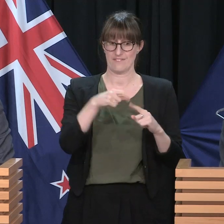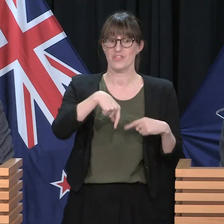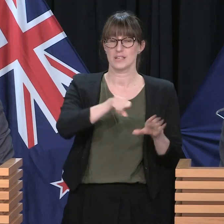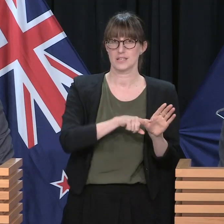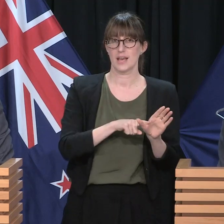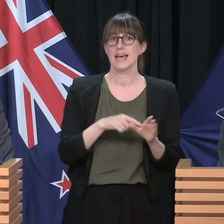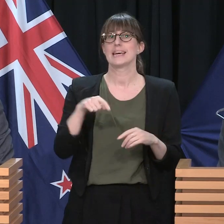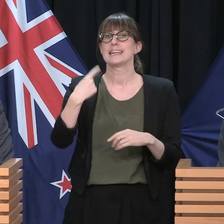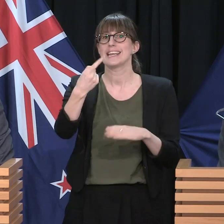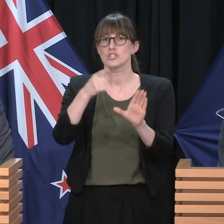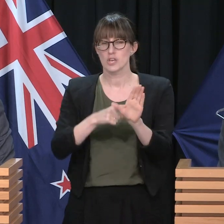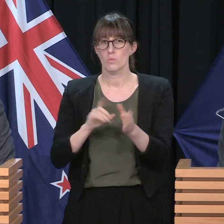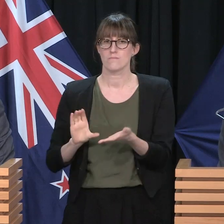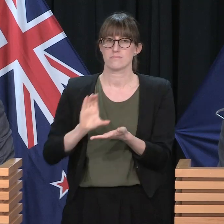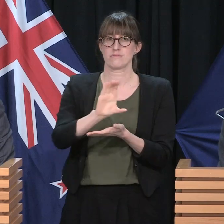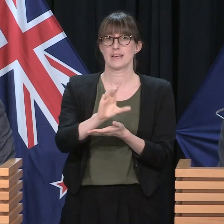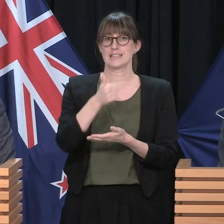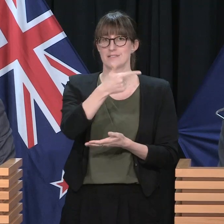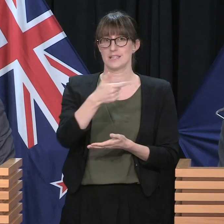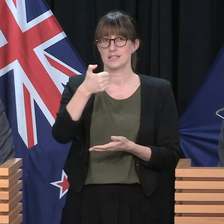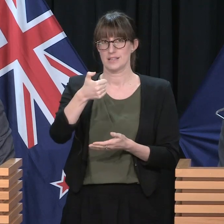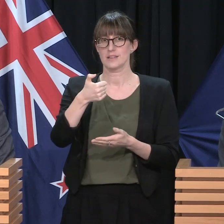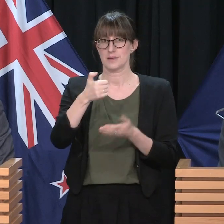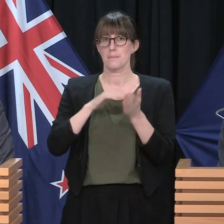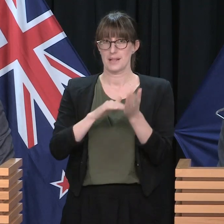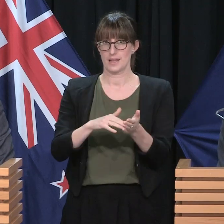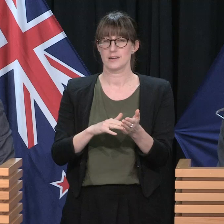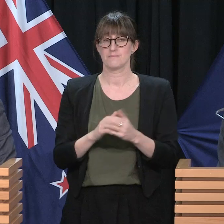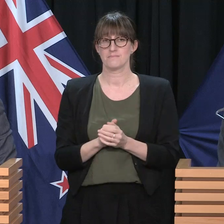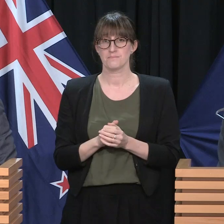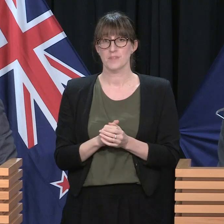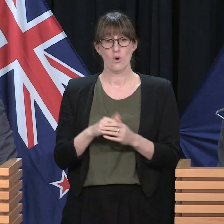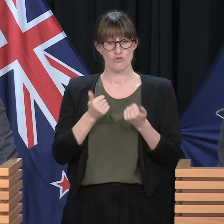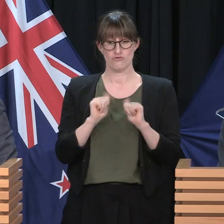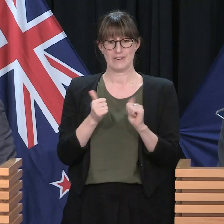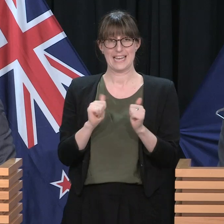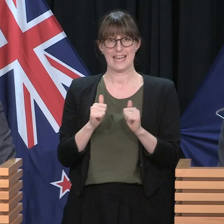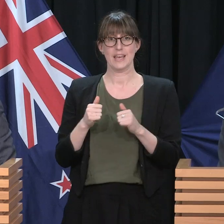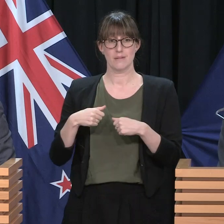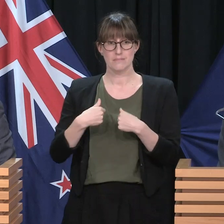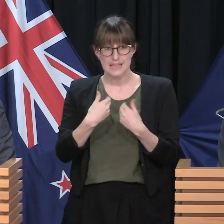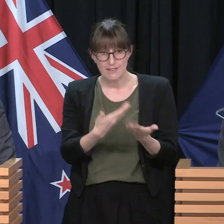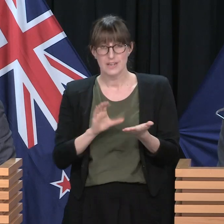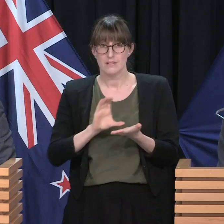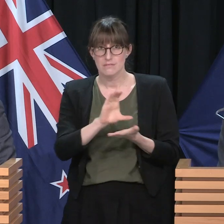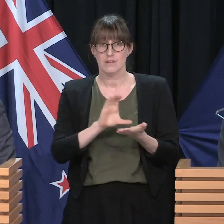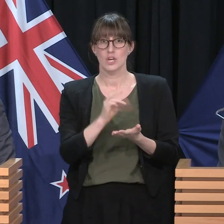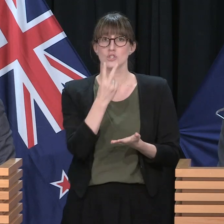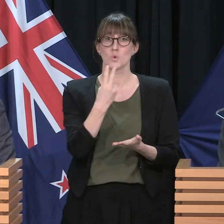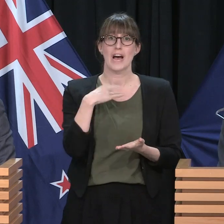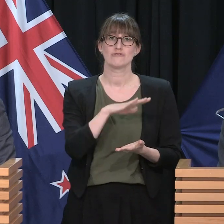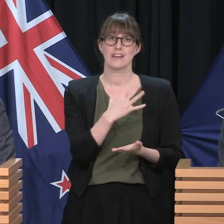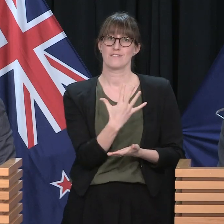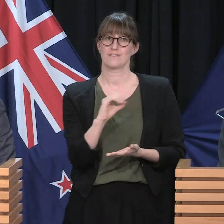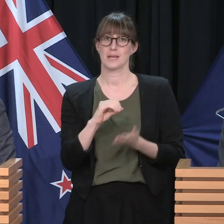million in funding for Pharmac next financial year. That's on top of the almost quarter of $1 billion in extra funding that Pharmac has